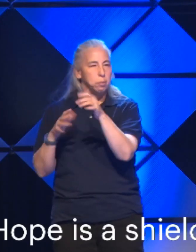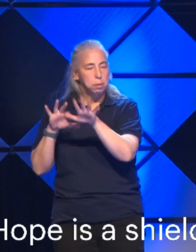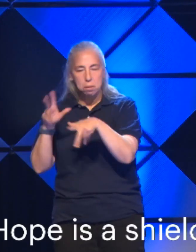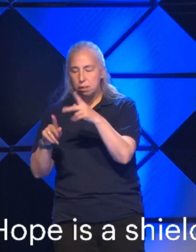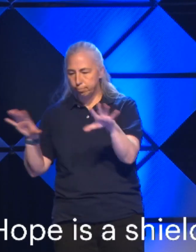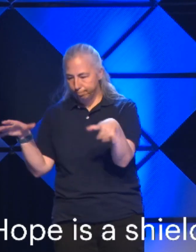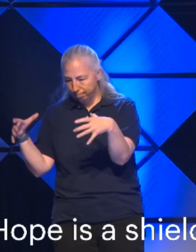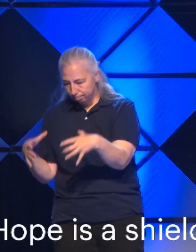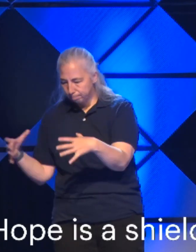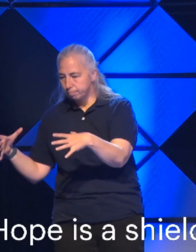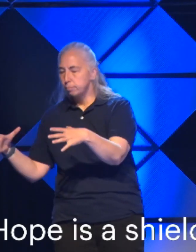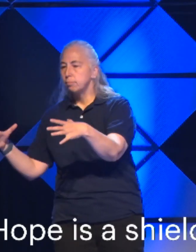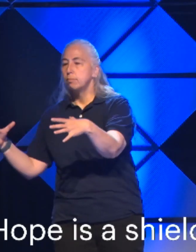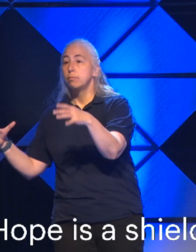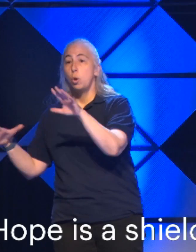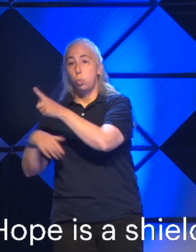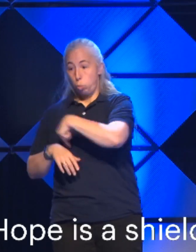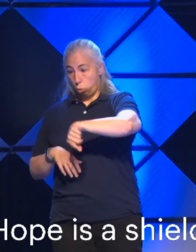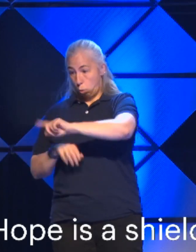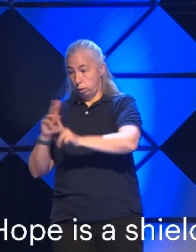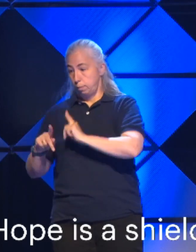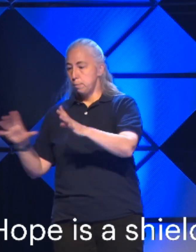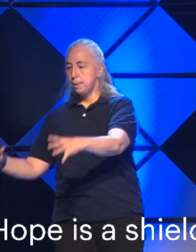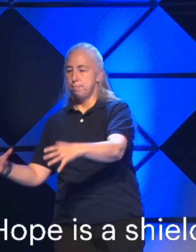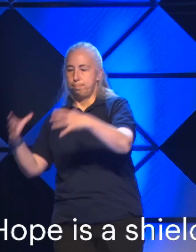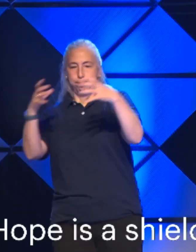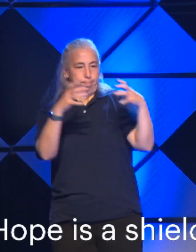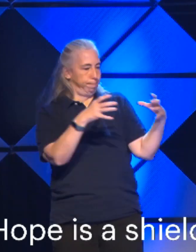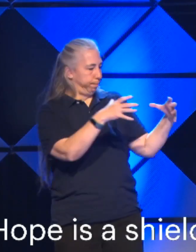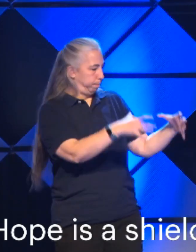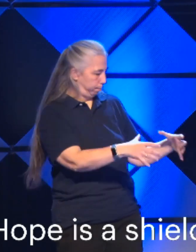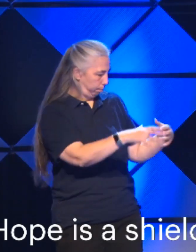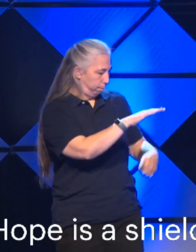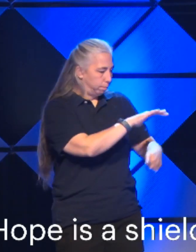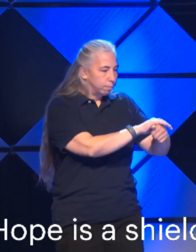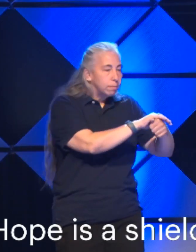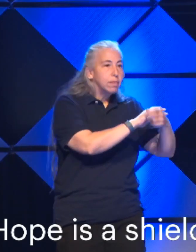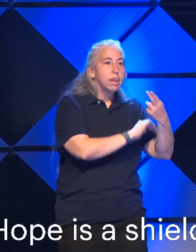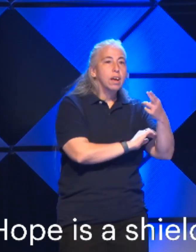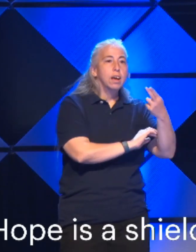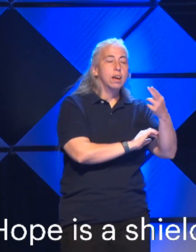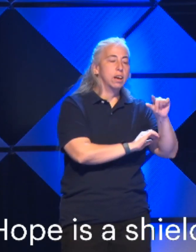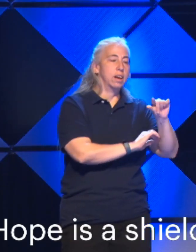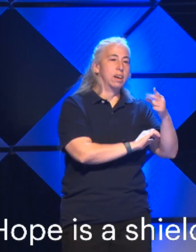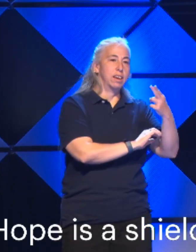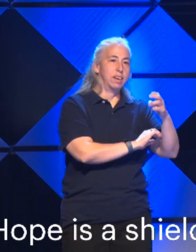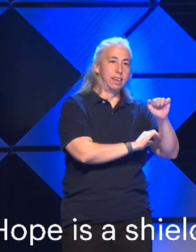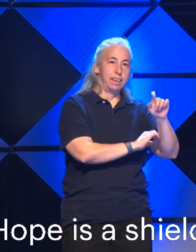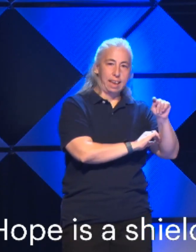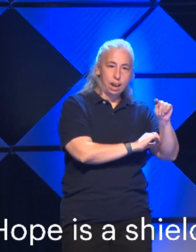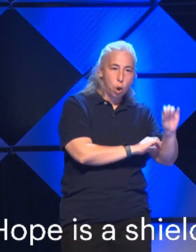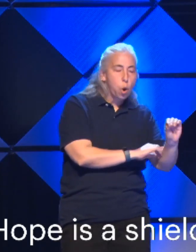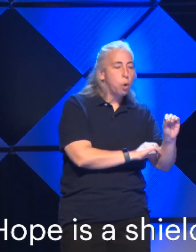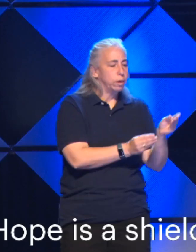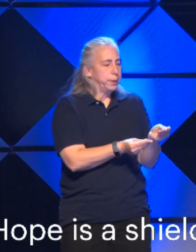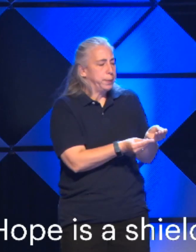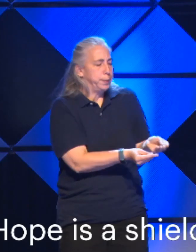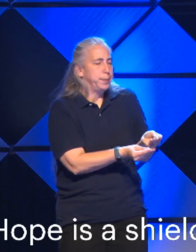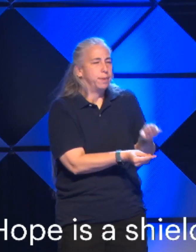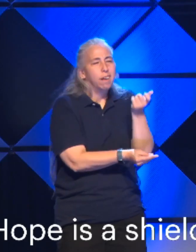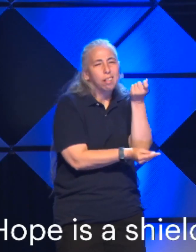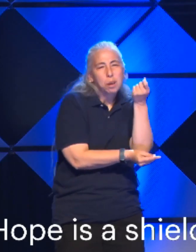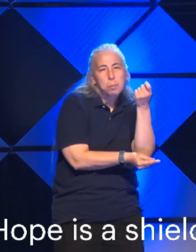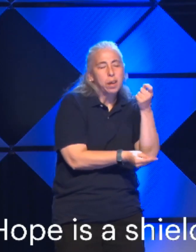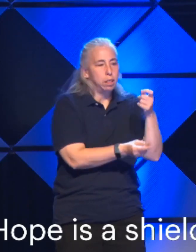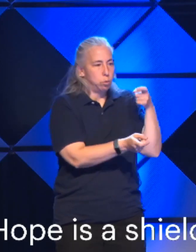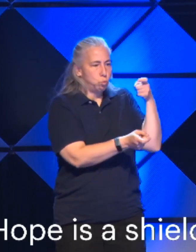together, isolate them for the rest of the world, and keep them there with a very little bit of food, controlled everything.